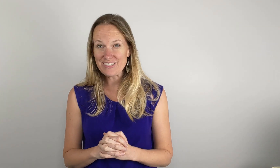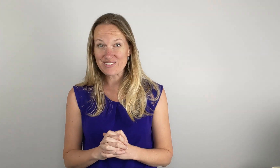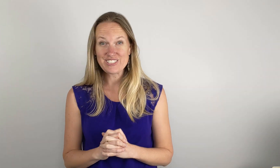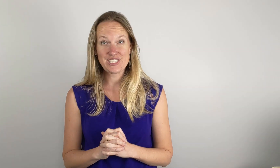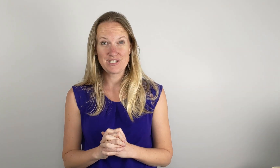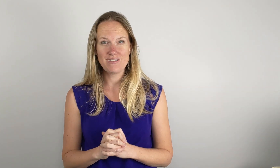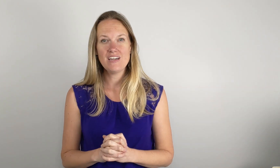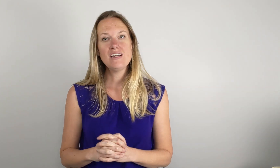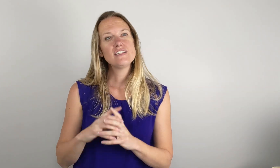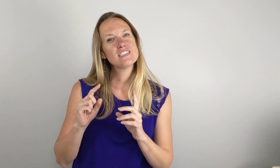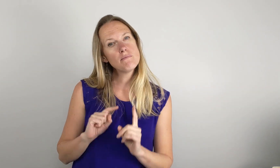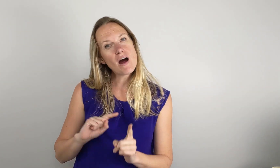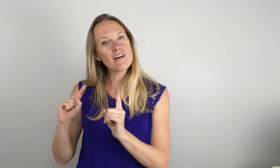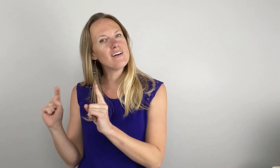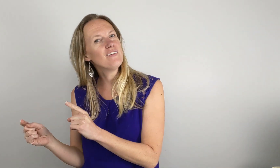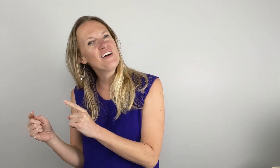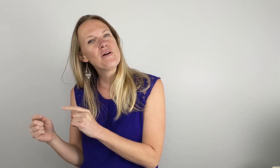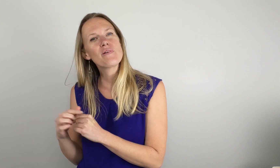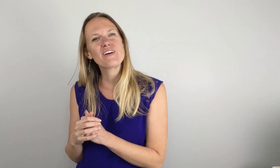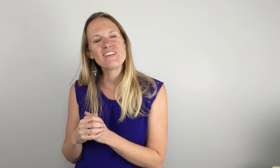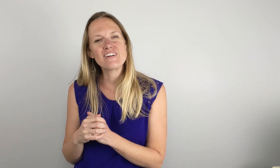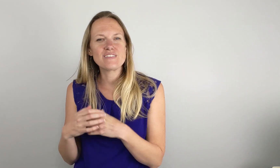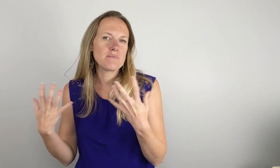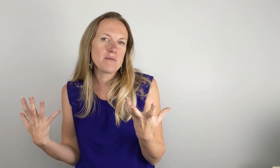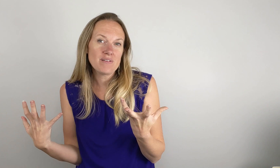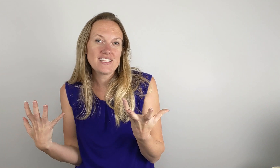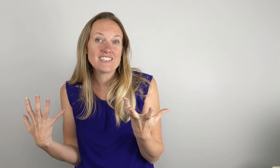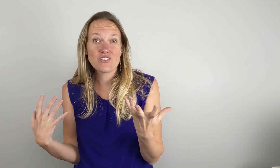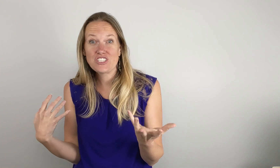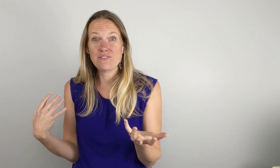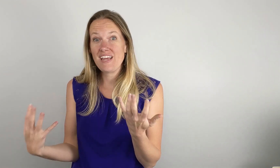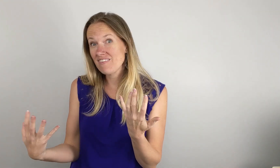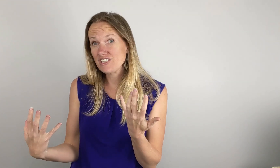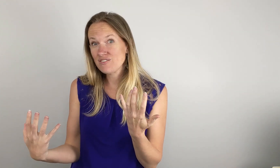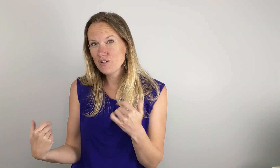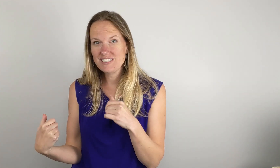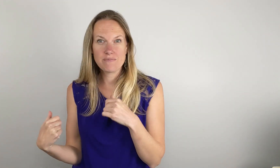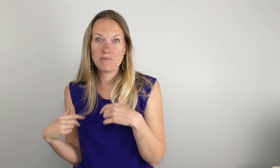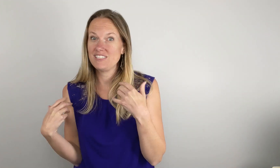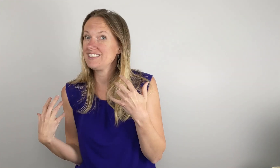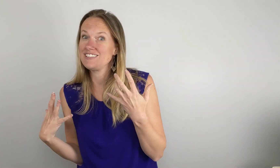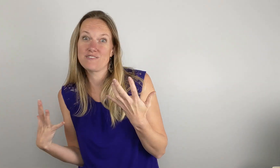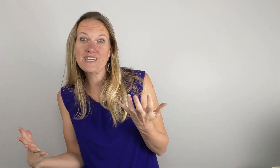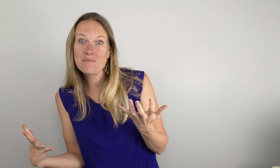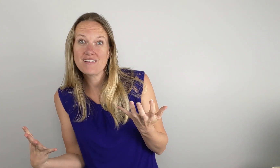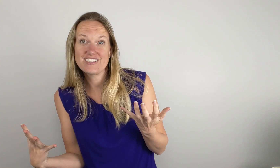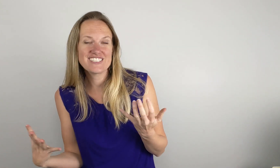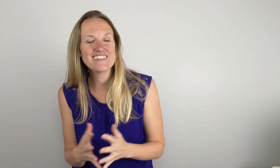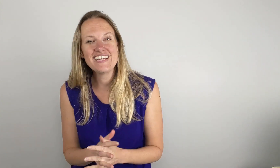learn verse 2. Tomorrow we're going to learn, some people say it's verse 3 and verse 4, some people just say it's a really big verse 3,